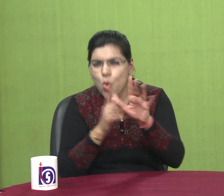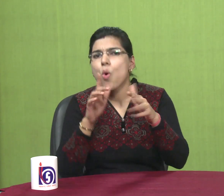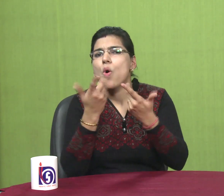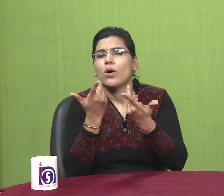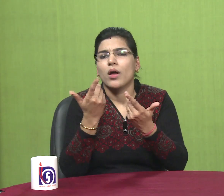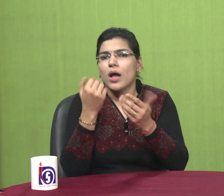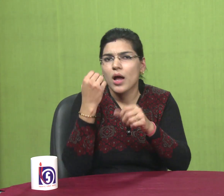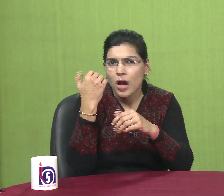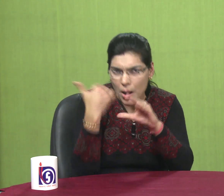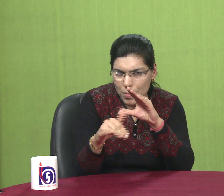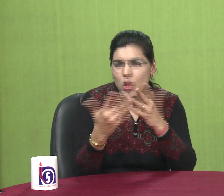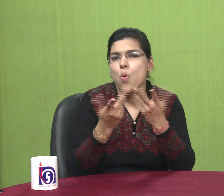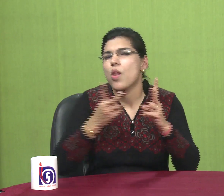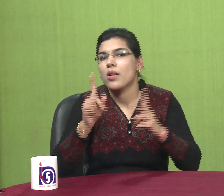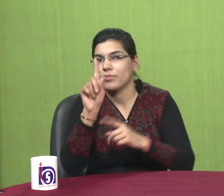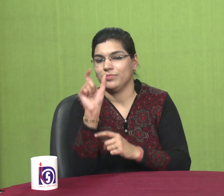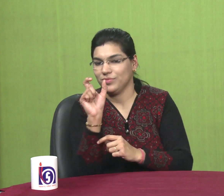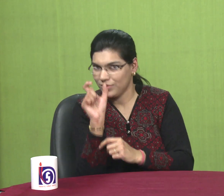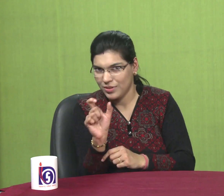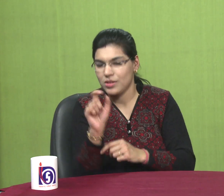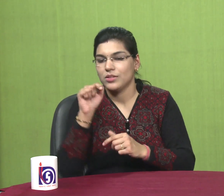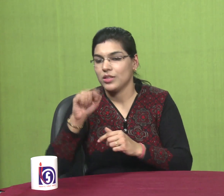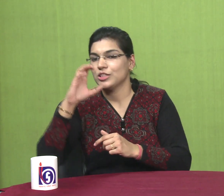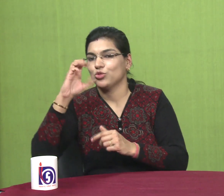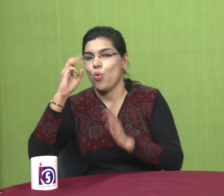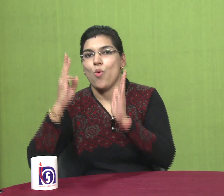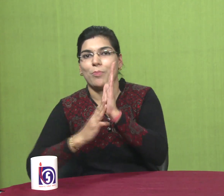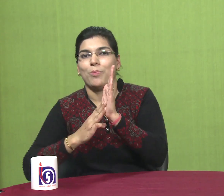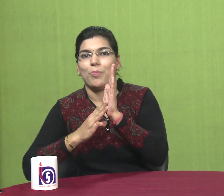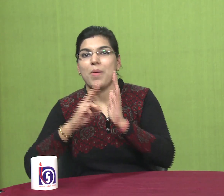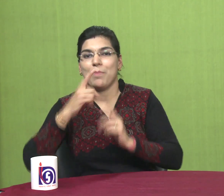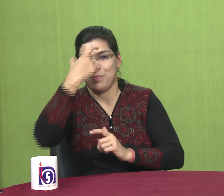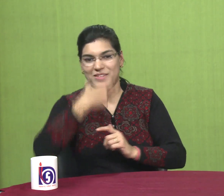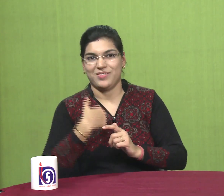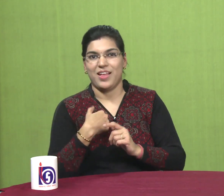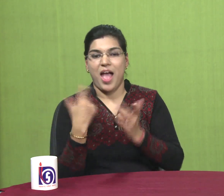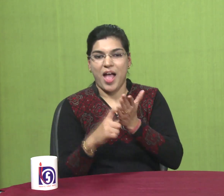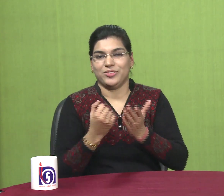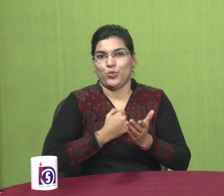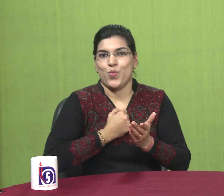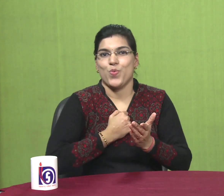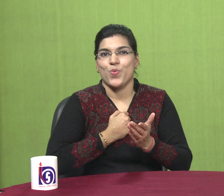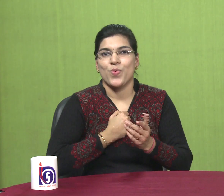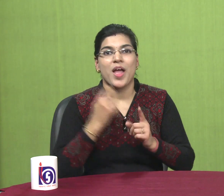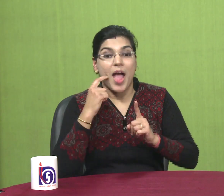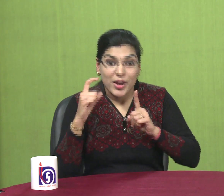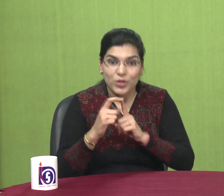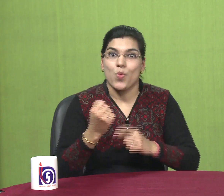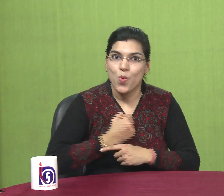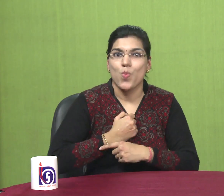Yahoo, Gmail, anything, also called domain name. Internet email address typically have two main